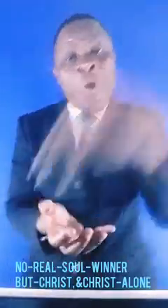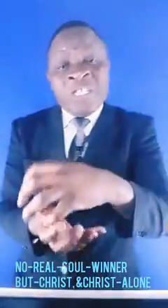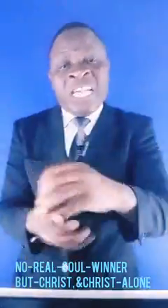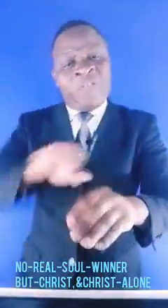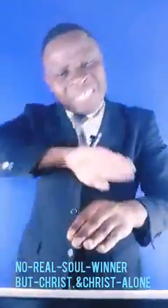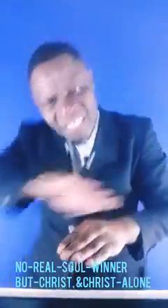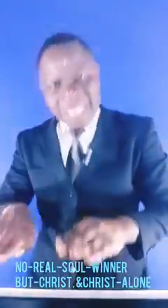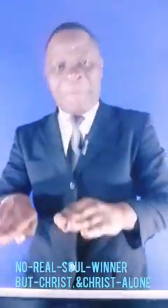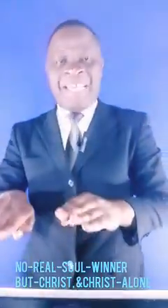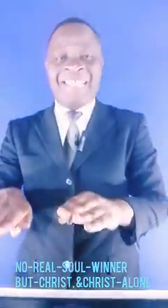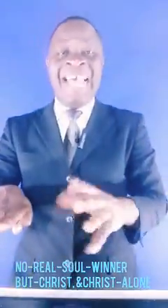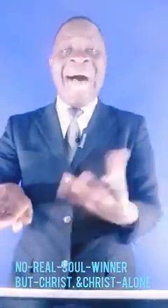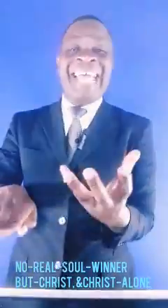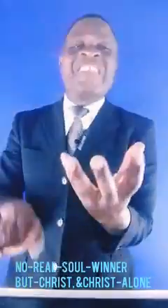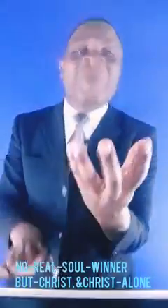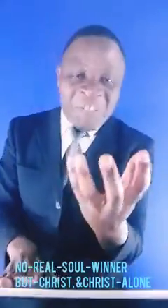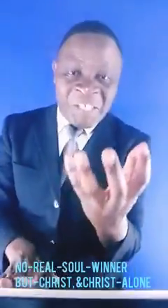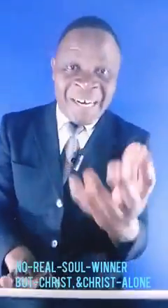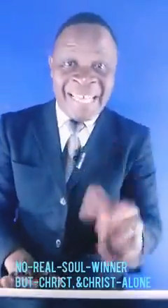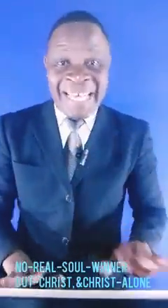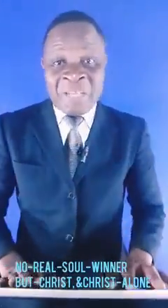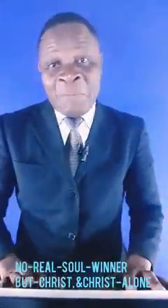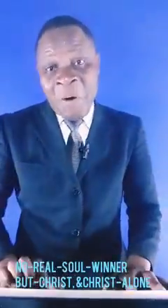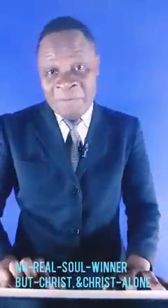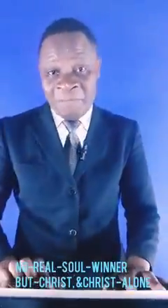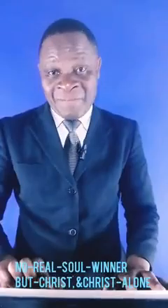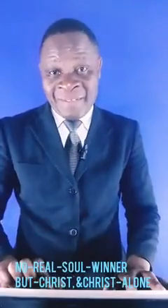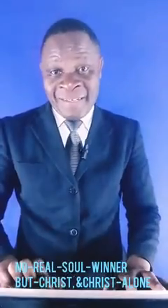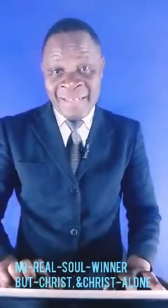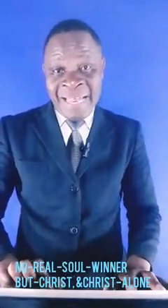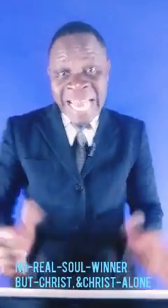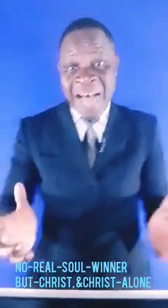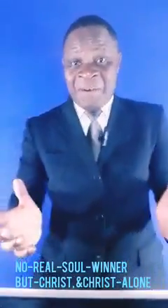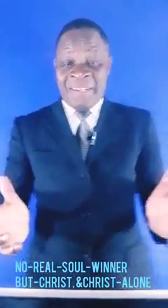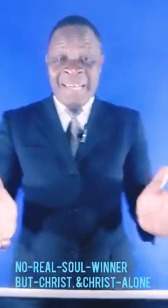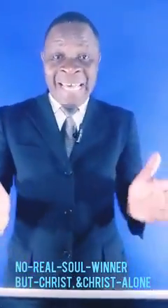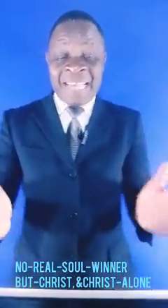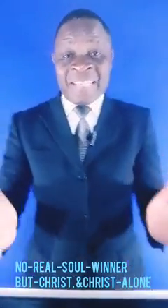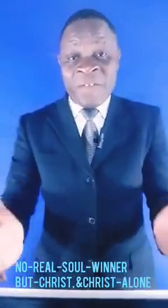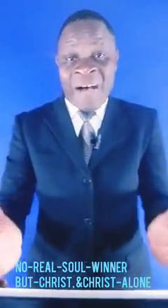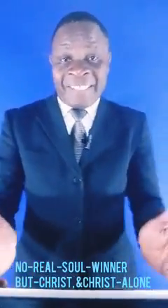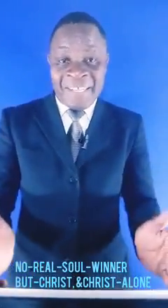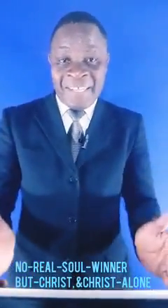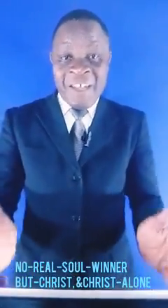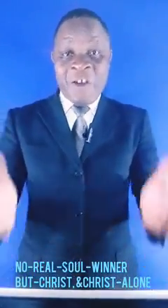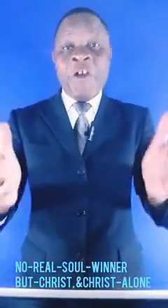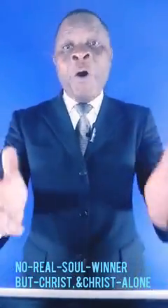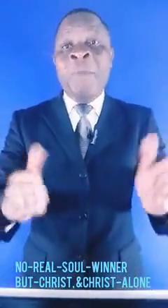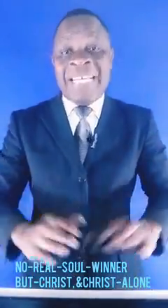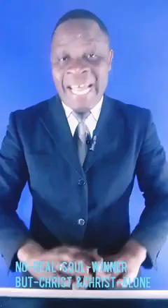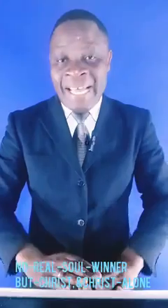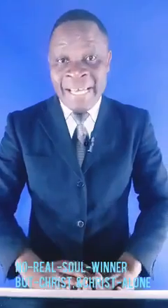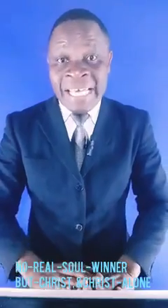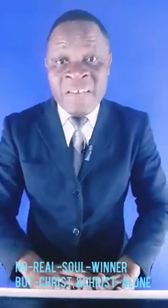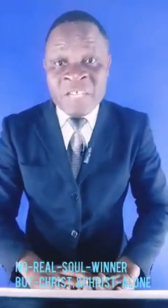old self disappears, and a new creature is born. Now, here is a fact. Nobody gives